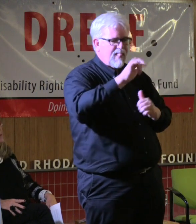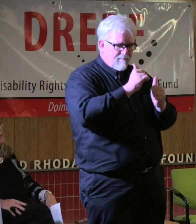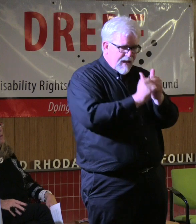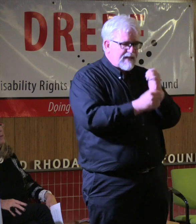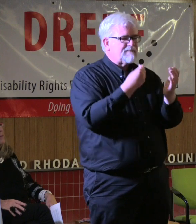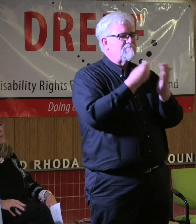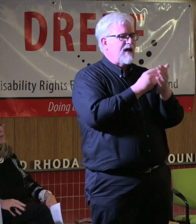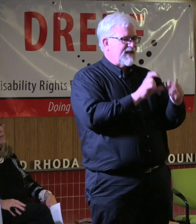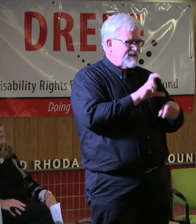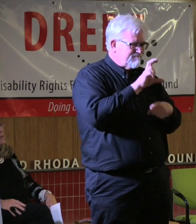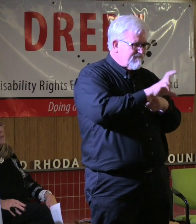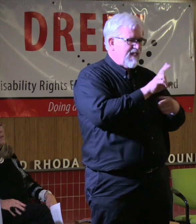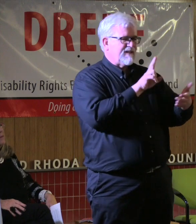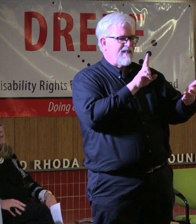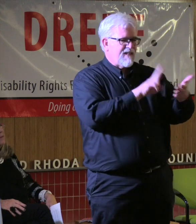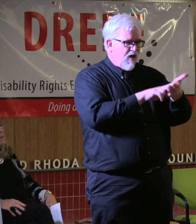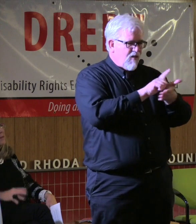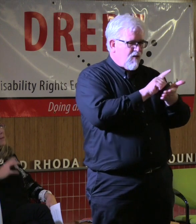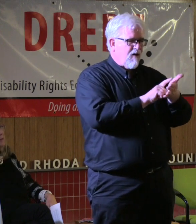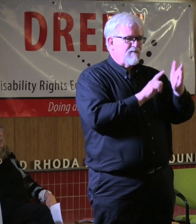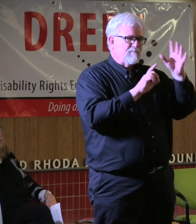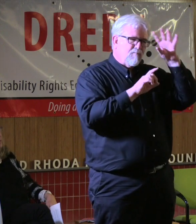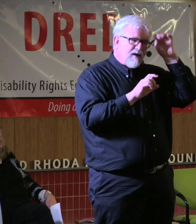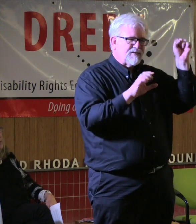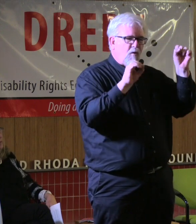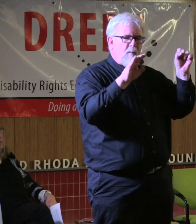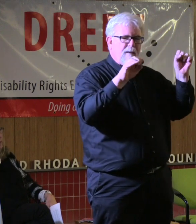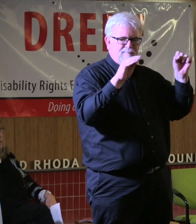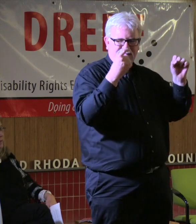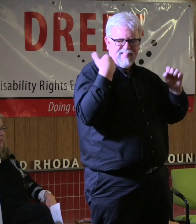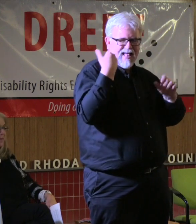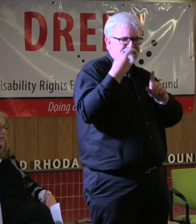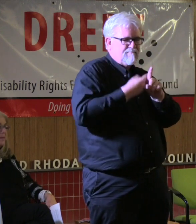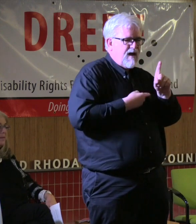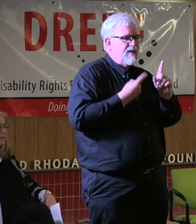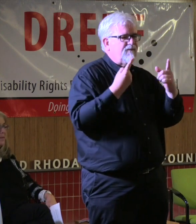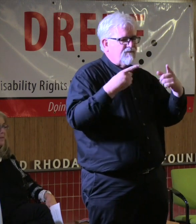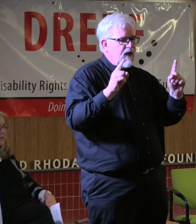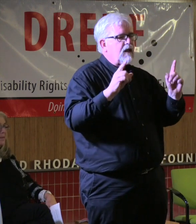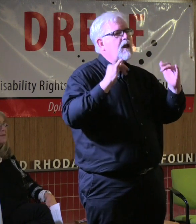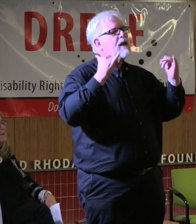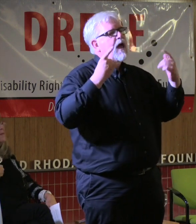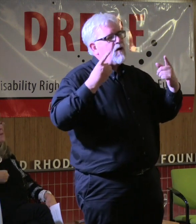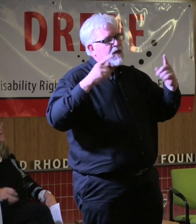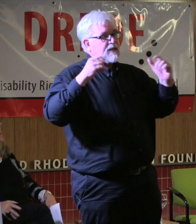passed, just signed into law by President Obama just, a month or two ago, right?